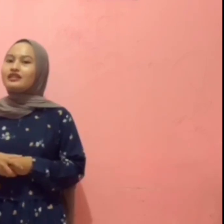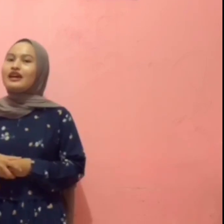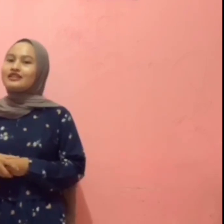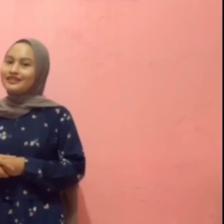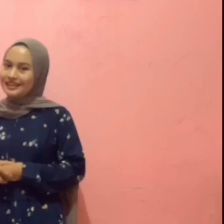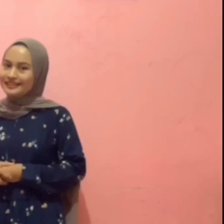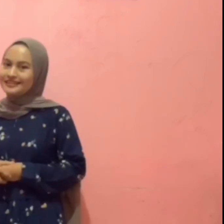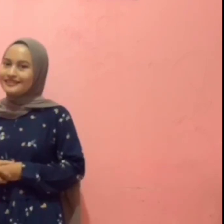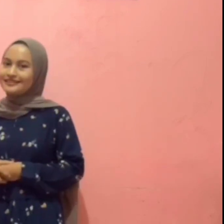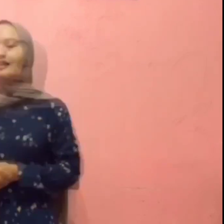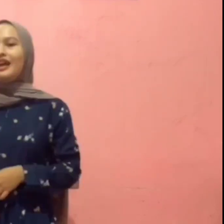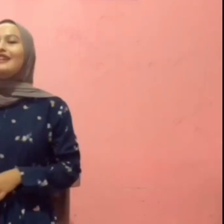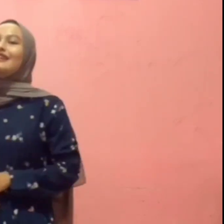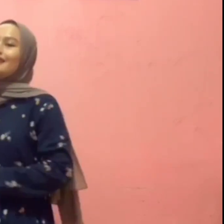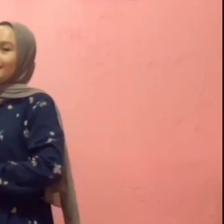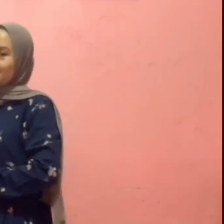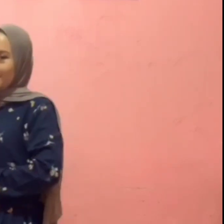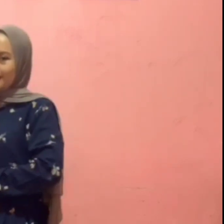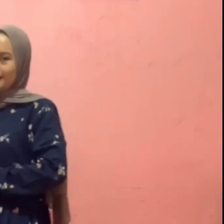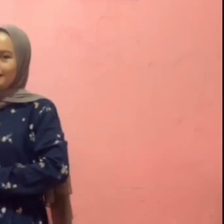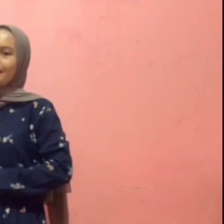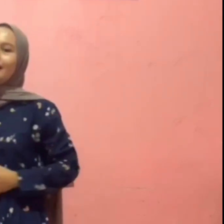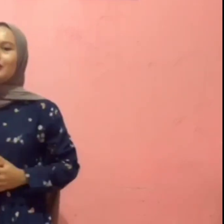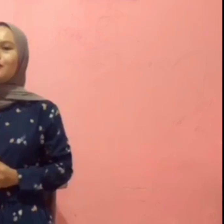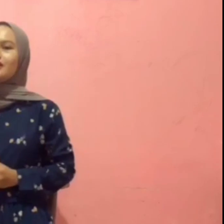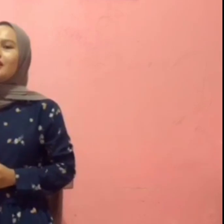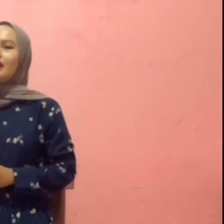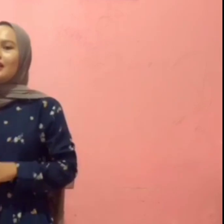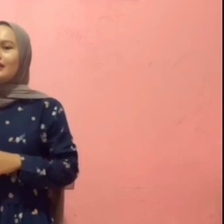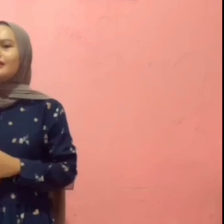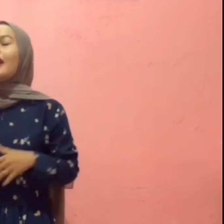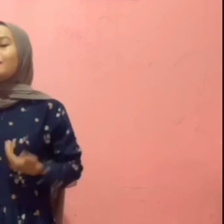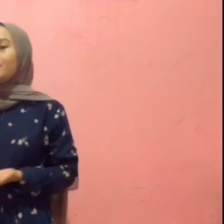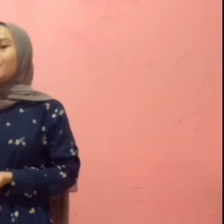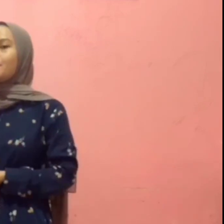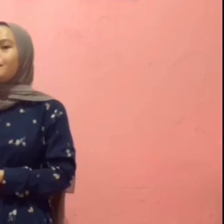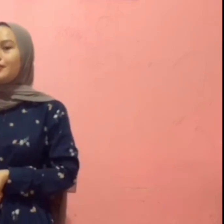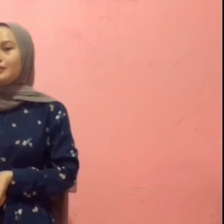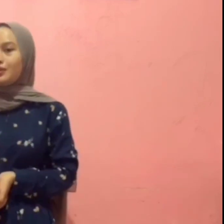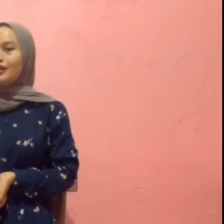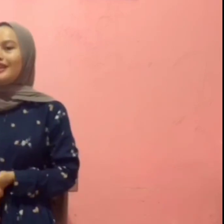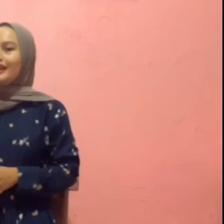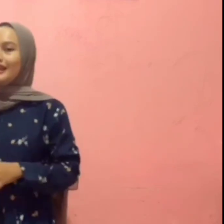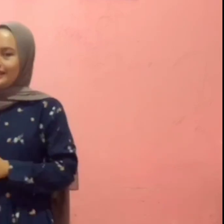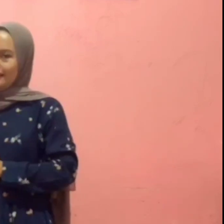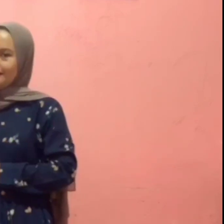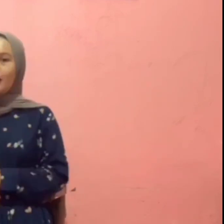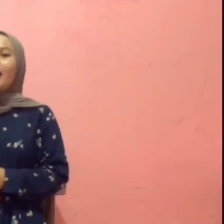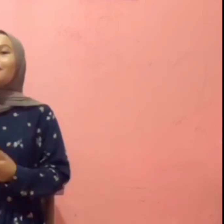are saying. And then the next point is, sign language is helpful for people in need. We all